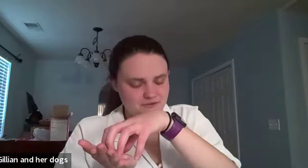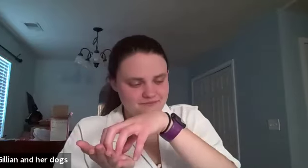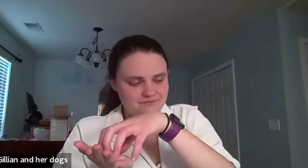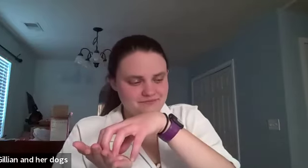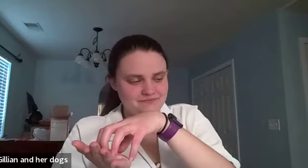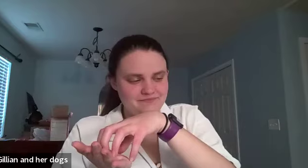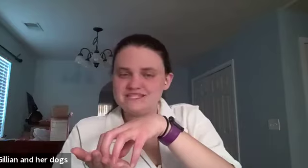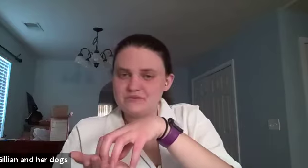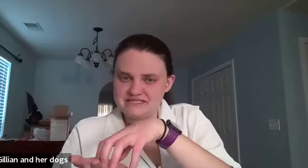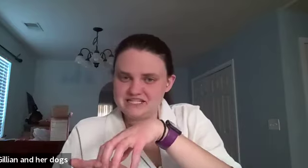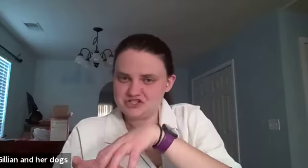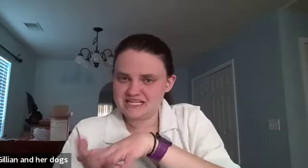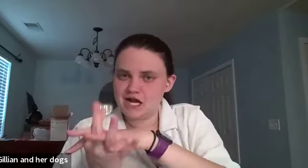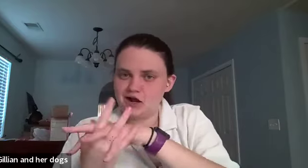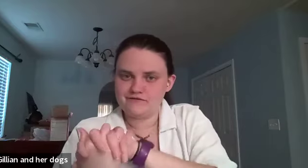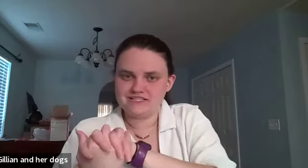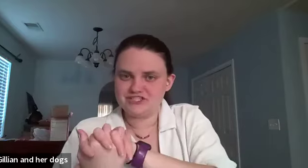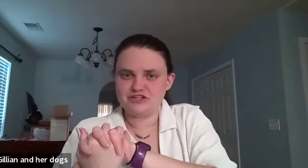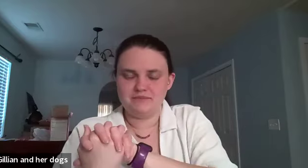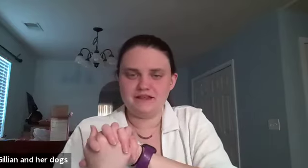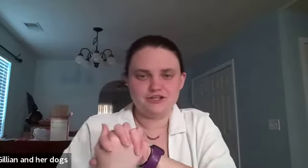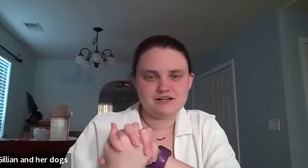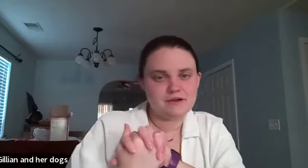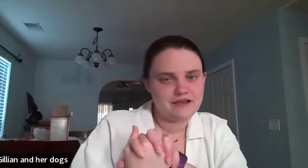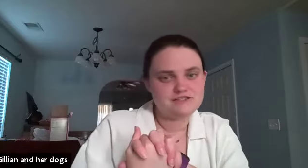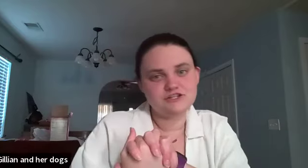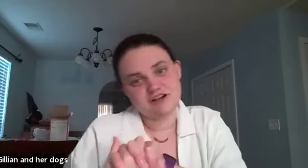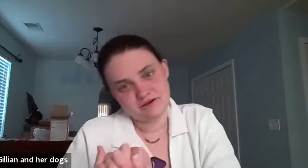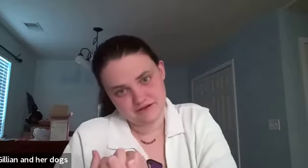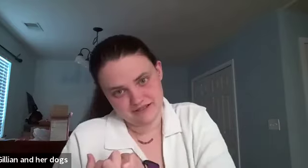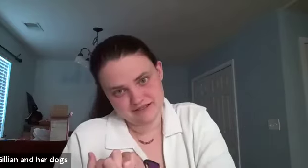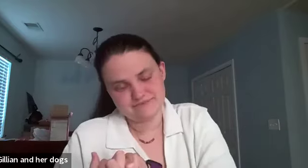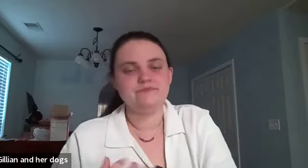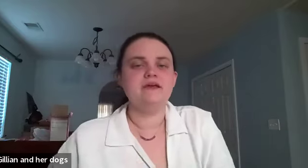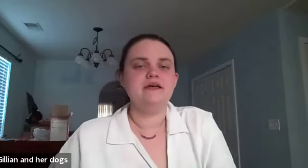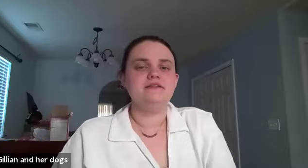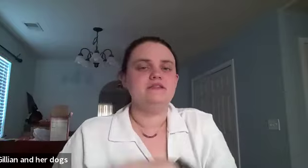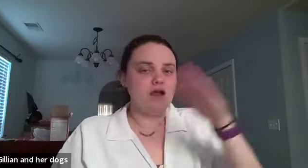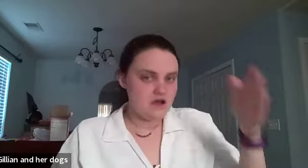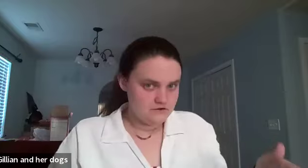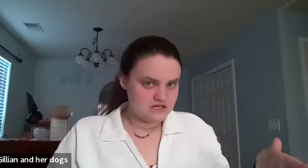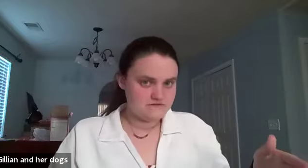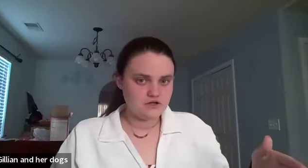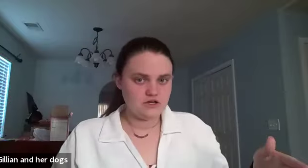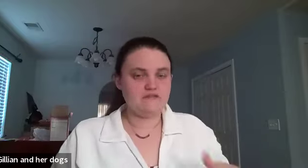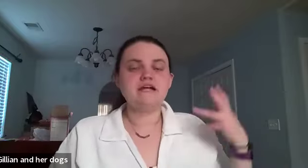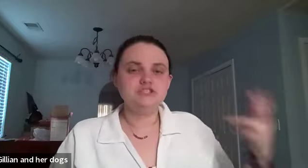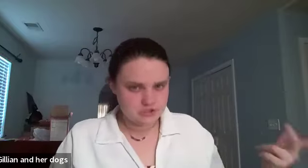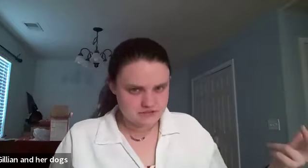So that's in always an interesting conversation trying to be like, are you talking about cakes or are you talking about cookies? The other sign for cookie that I do